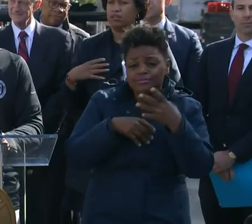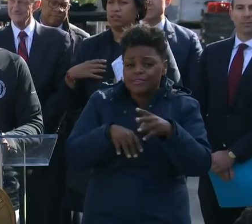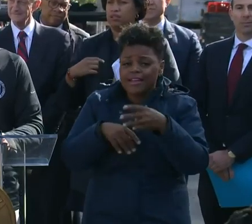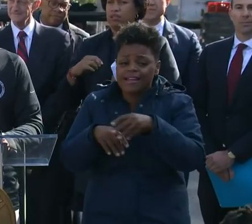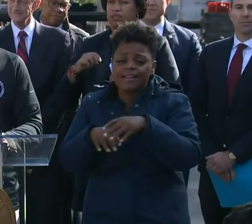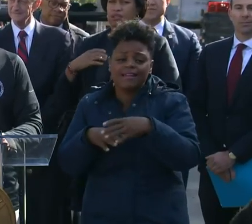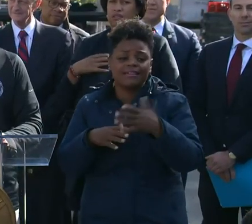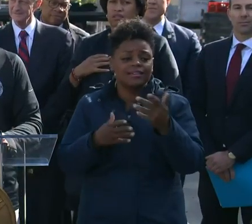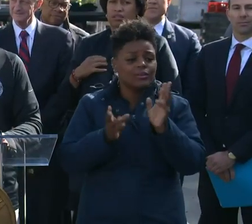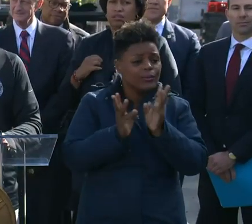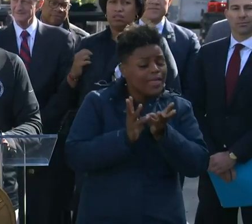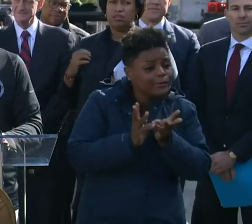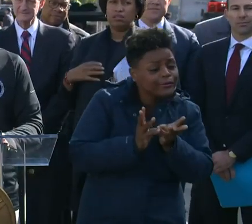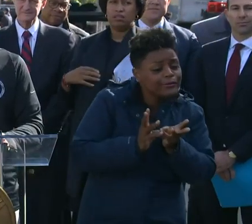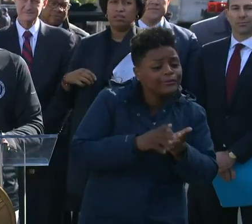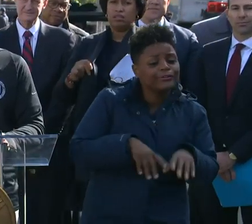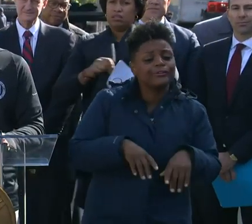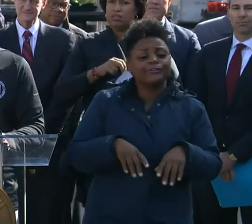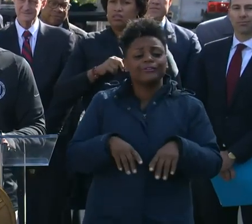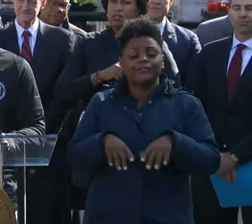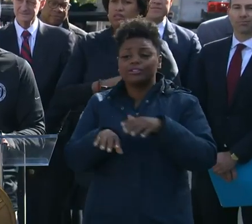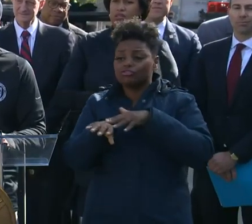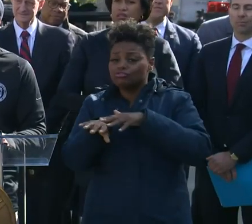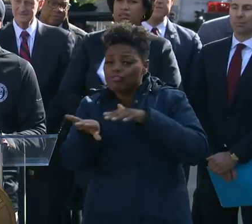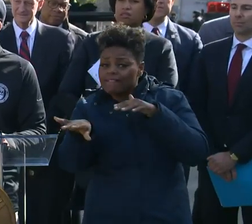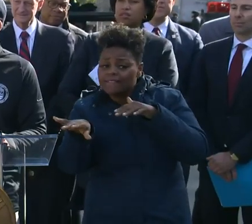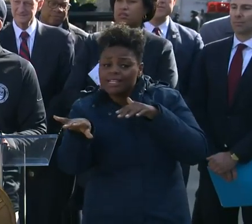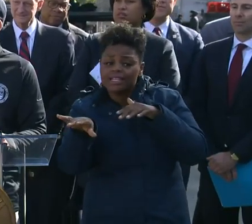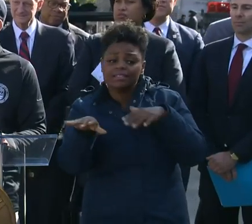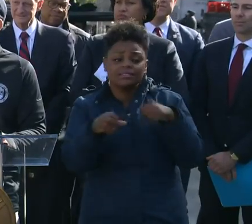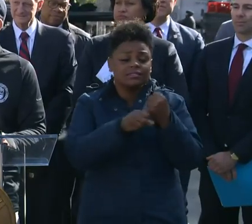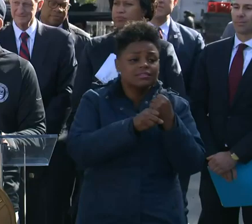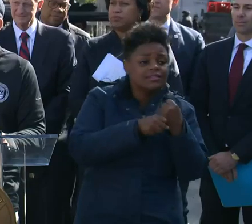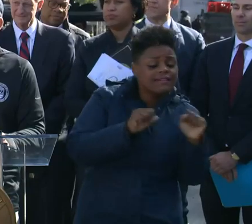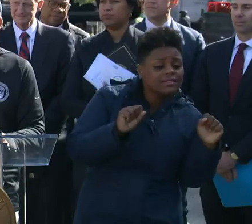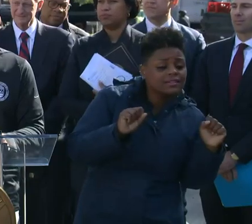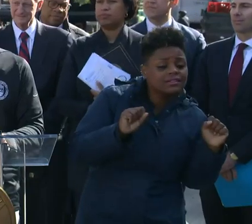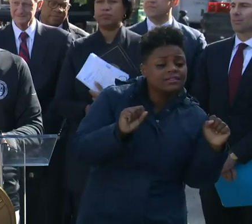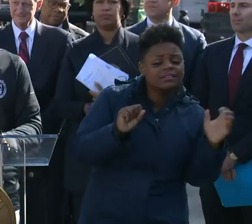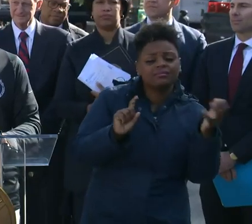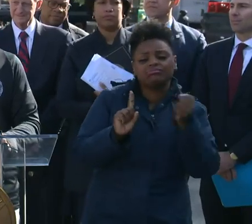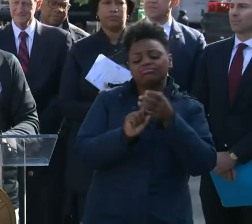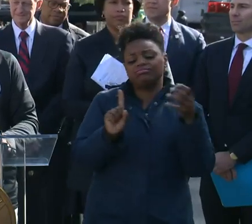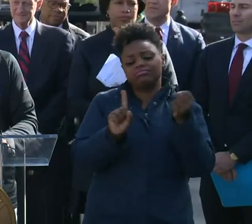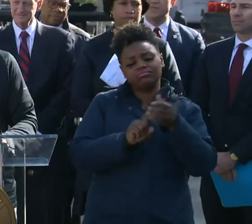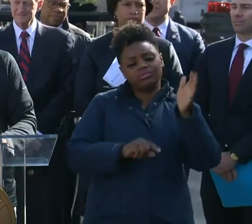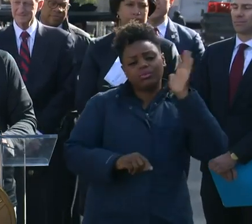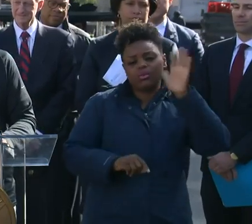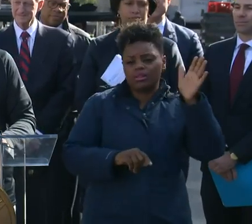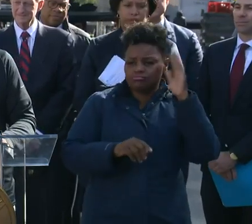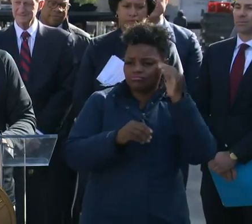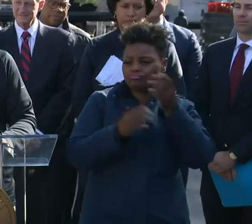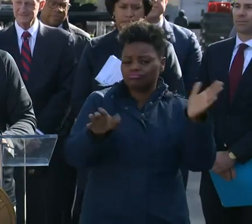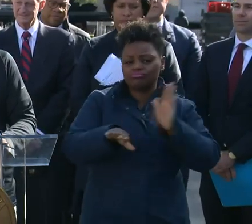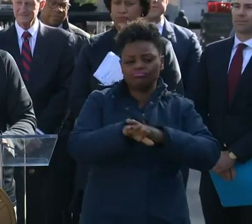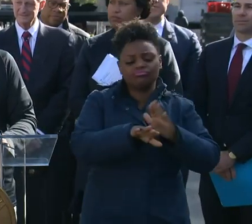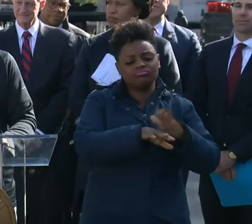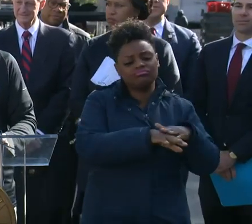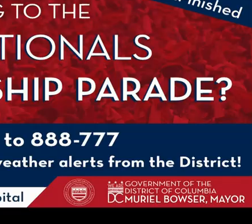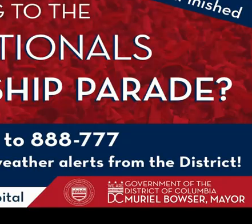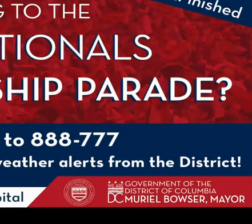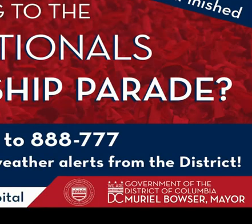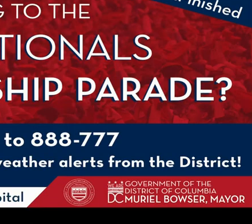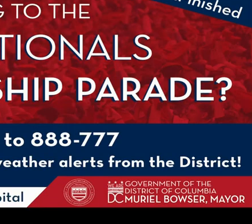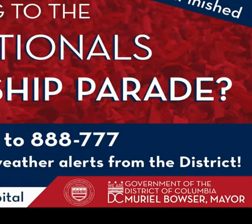traffic, safety, and more. So please text NATS, N-A-T-S, to 888-777. That's NATS